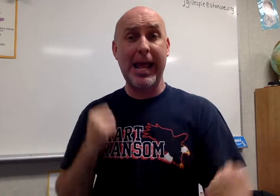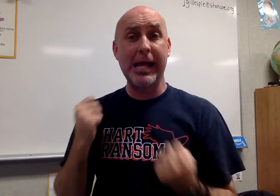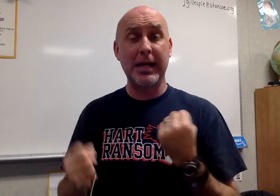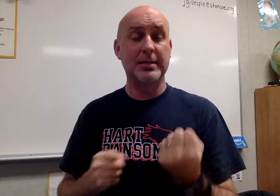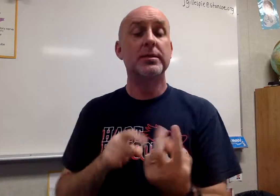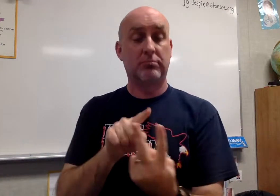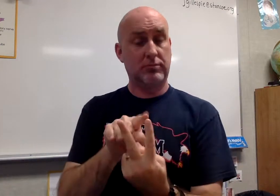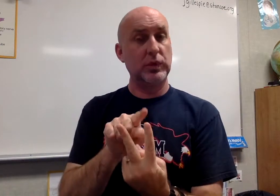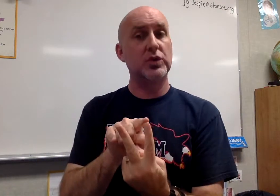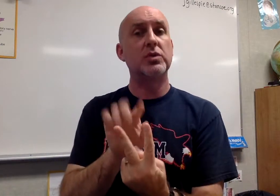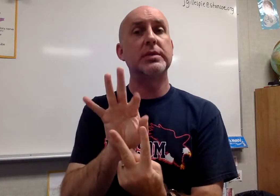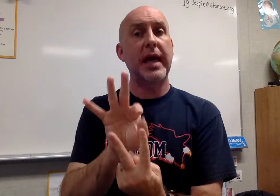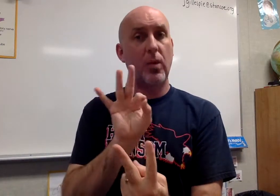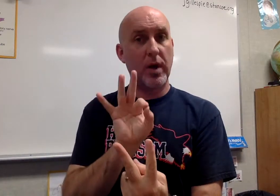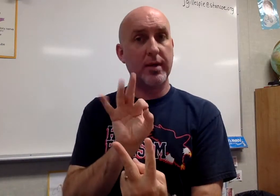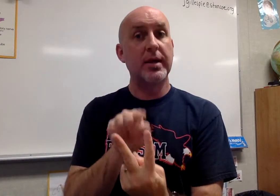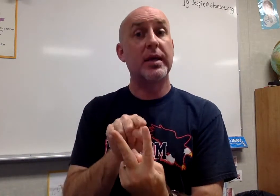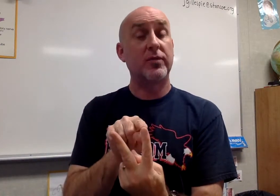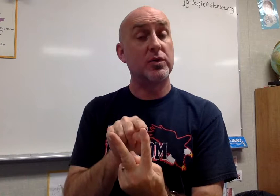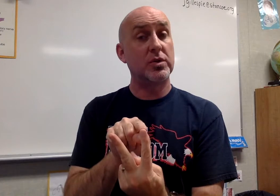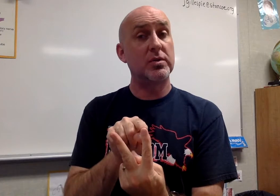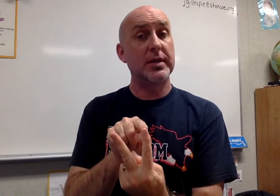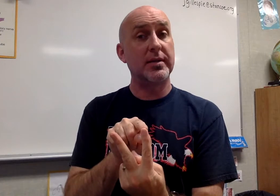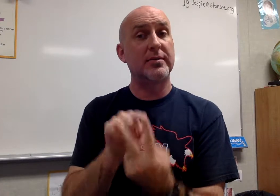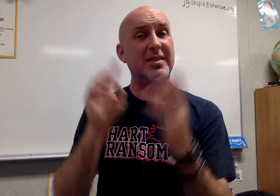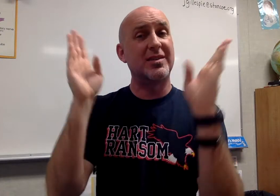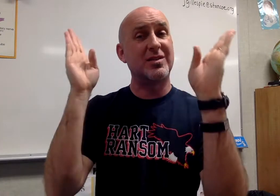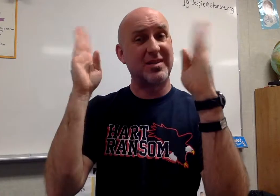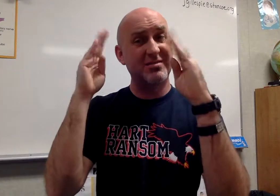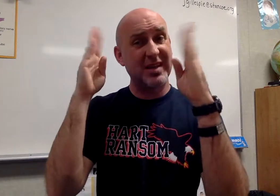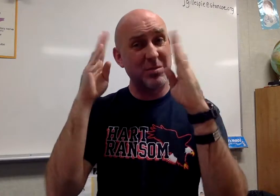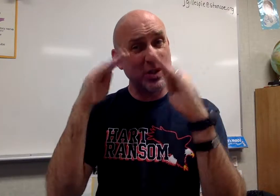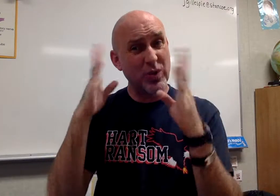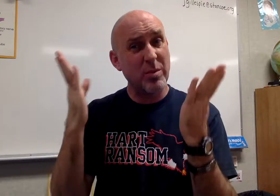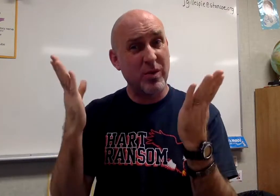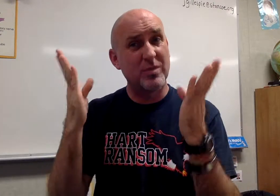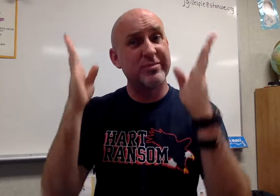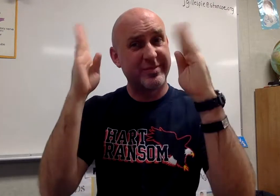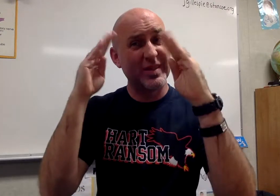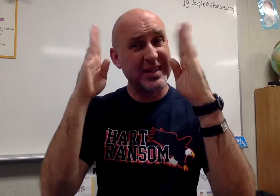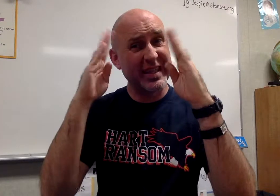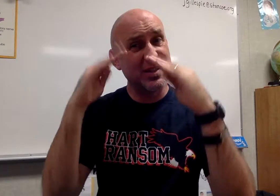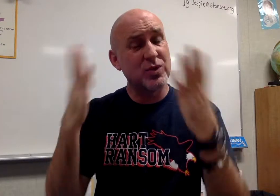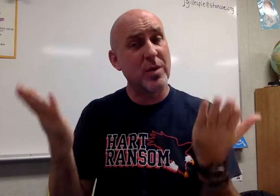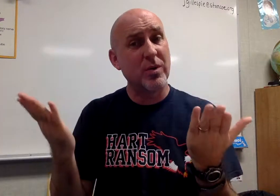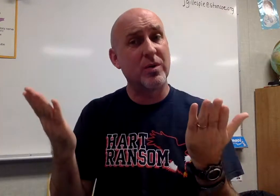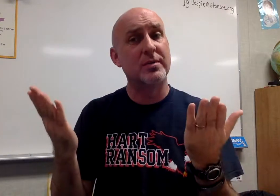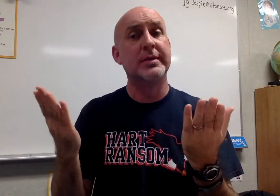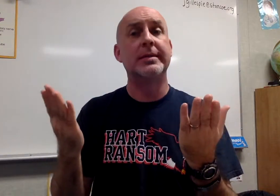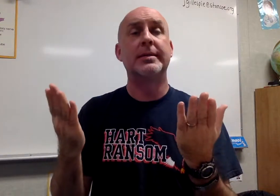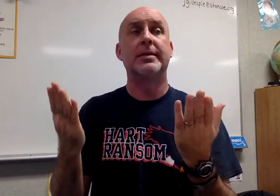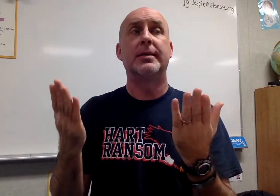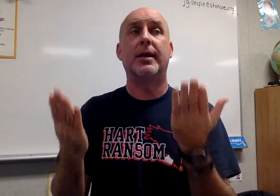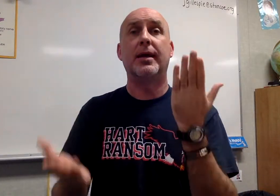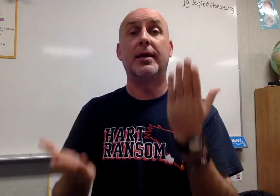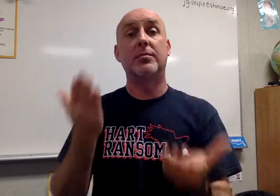you can choose that one. If you choose it, then there's going to be trouble. You're going to get in trouble, and